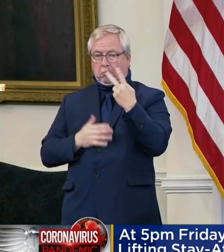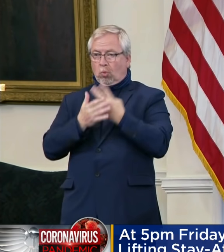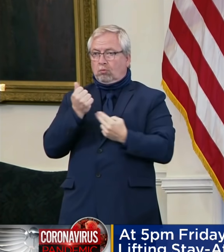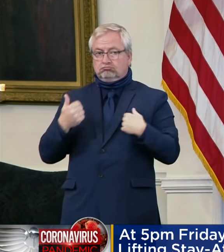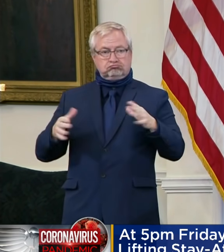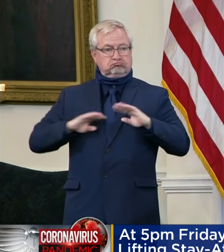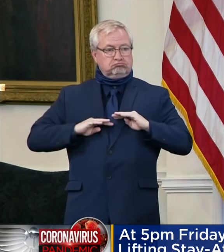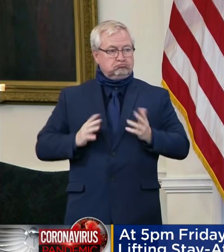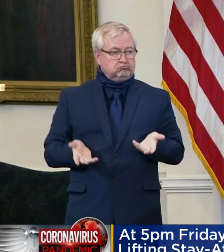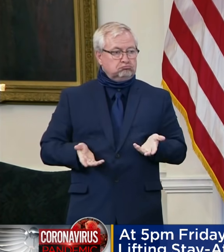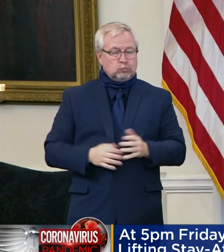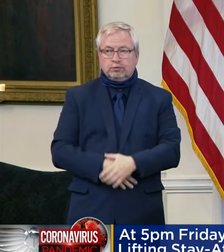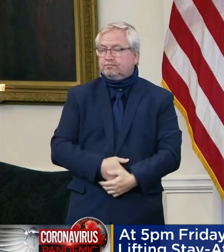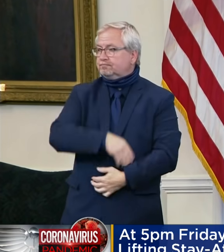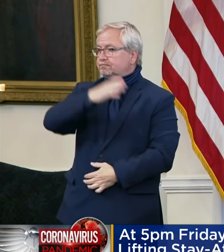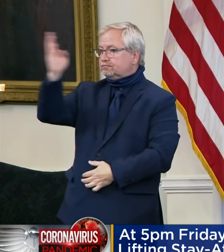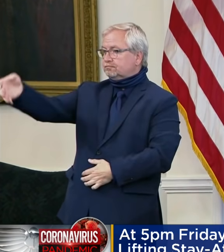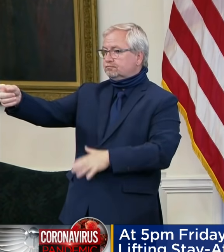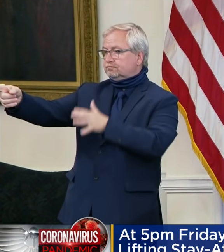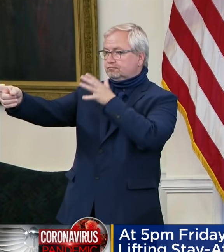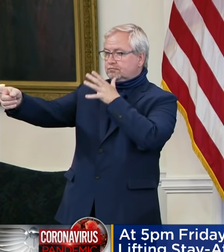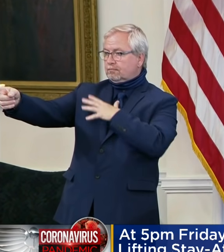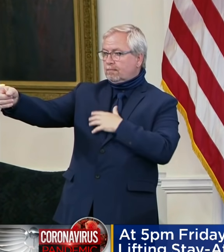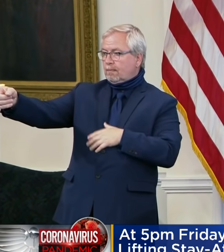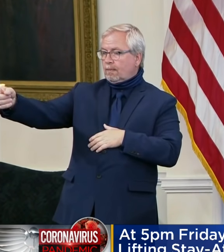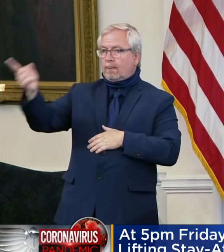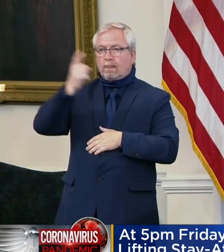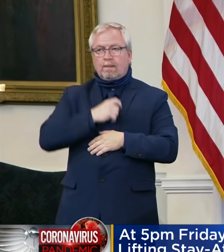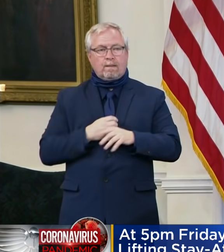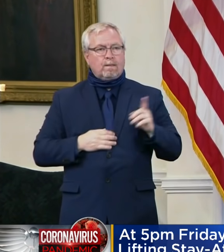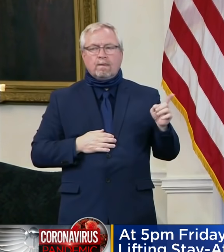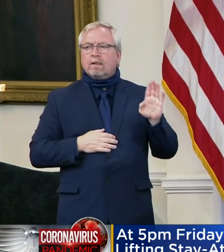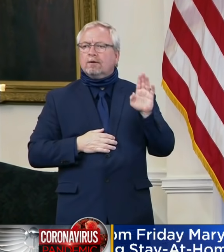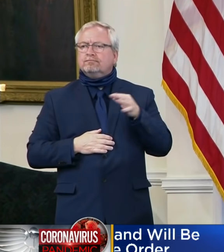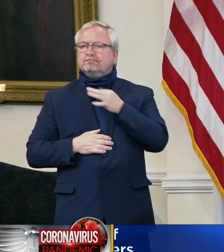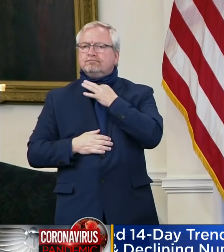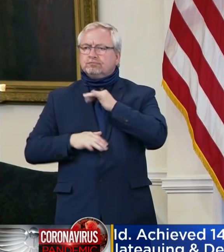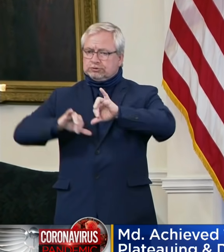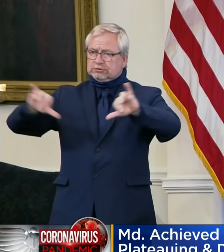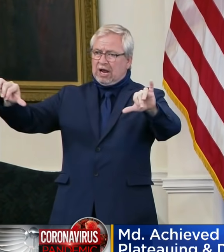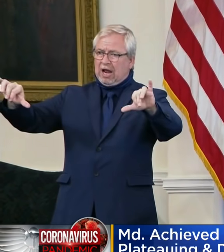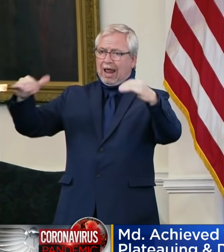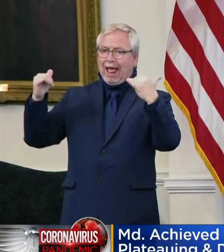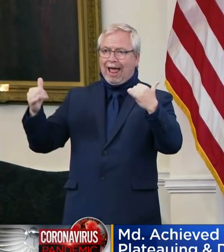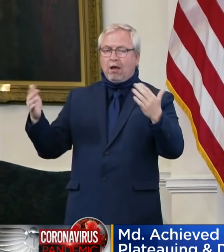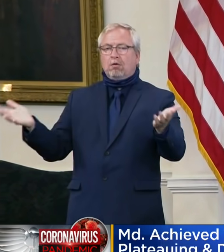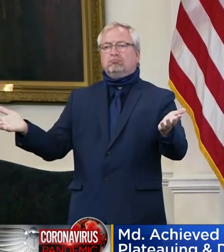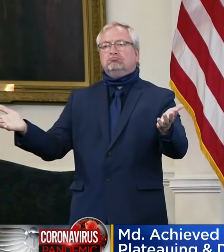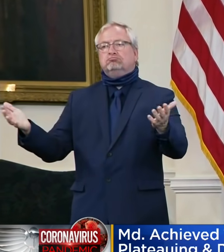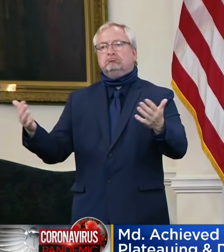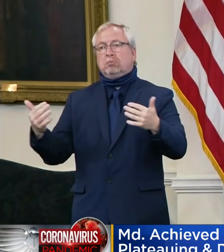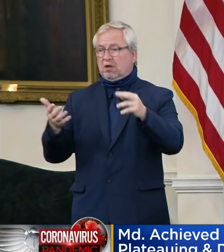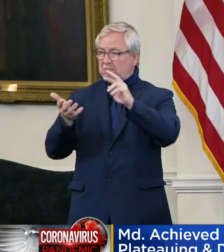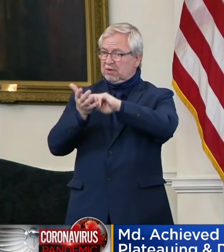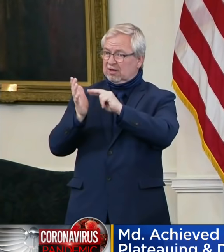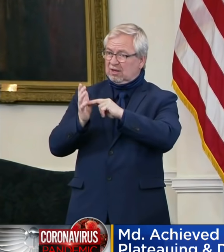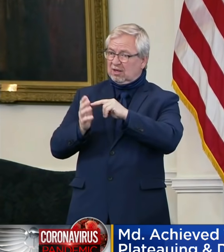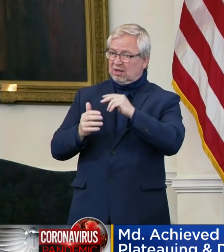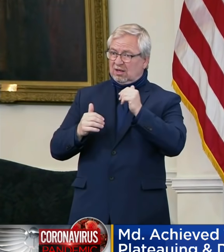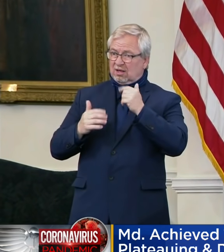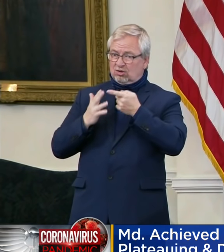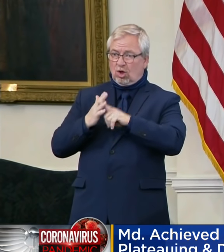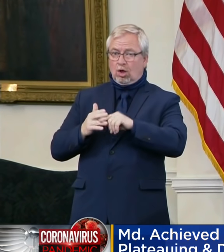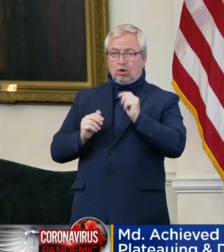Governor Hogan, lifting the stay-at-home order, does that mean the out-of-state travel ban is no longer mandatory and